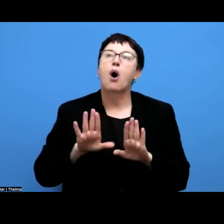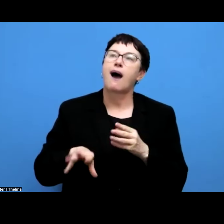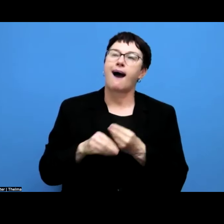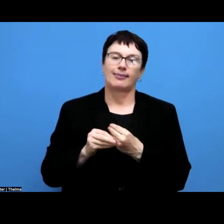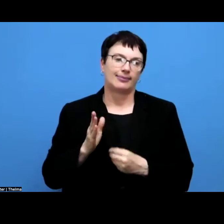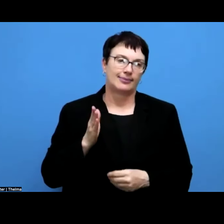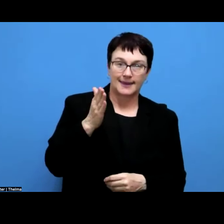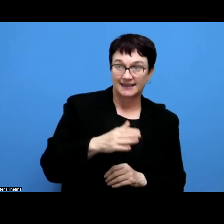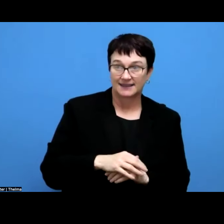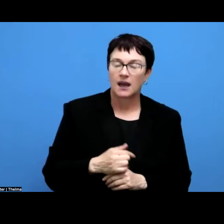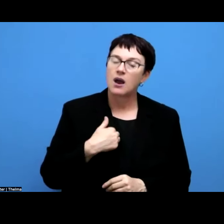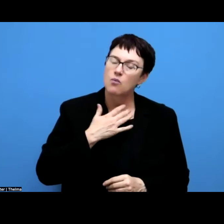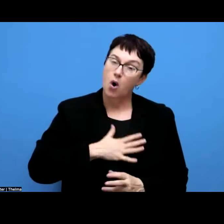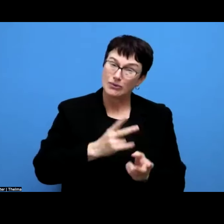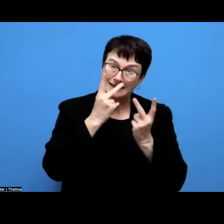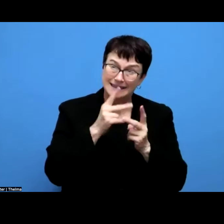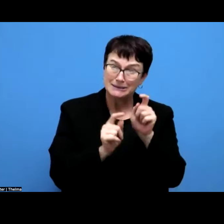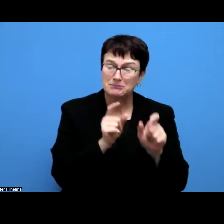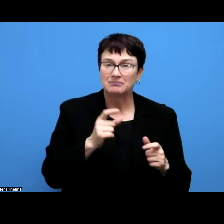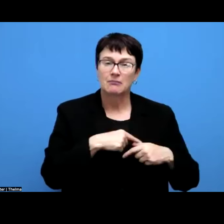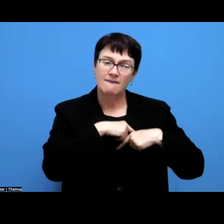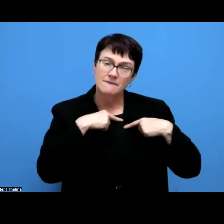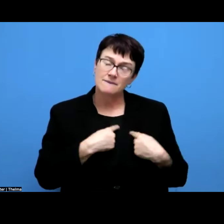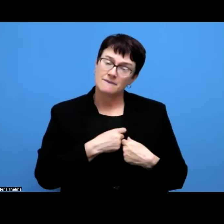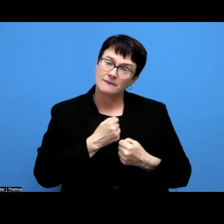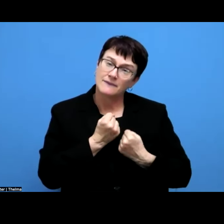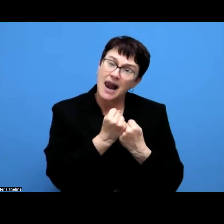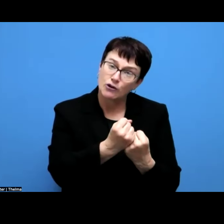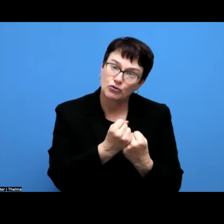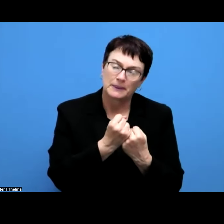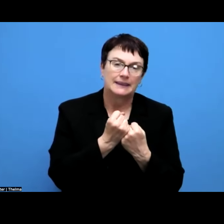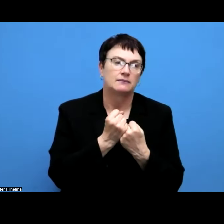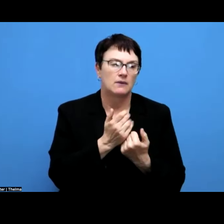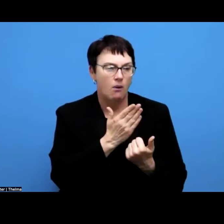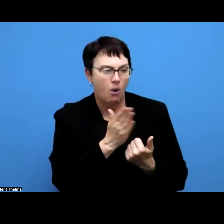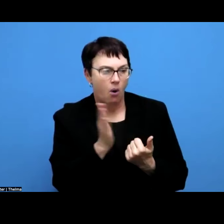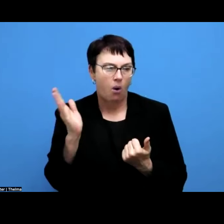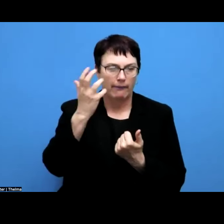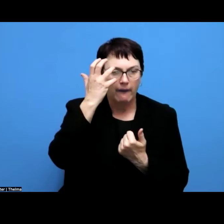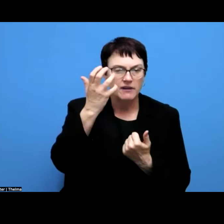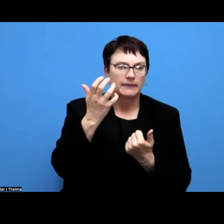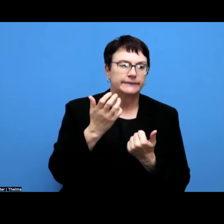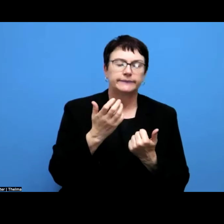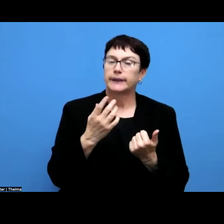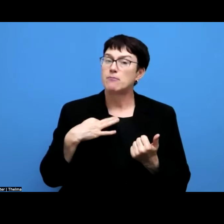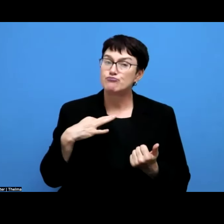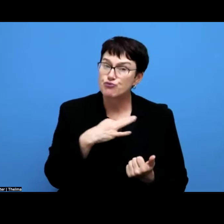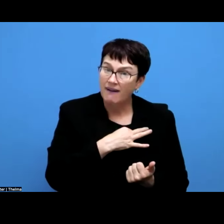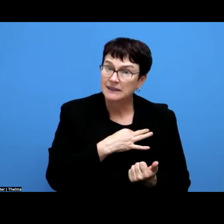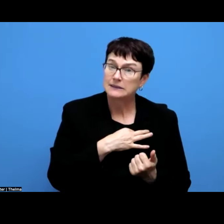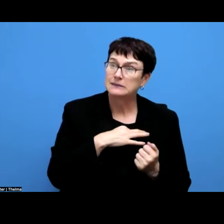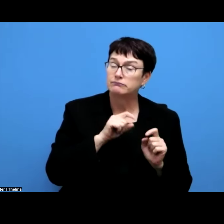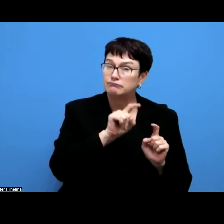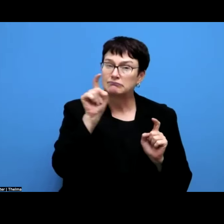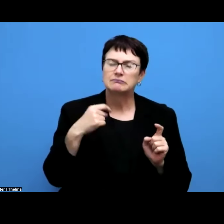private sector to mobilize resources for inclusive health systems. So to conclude, I invite you to spread the